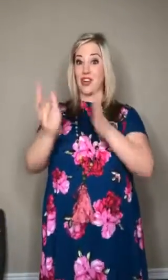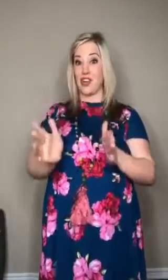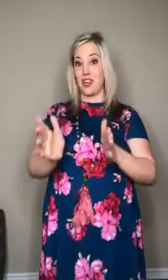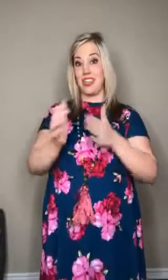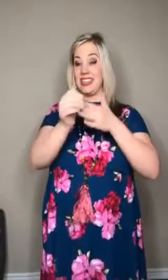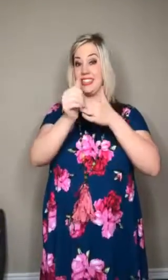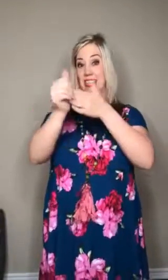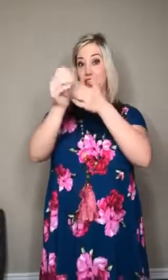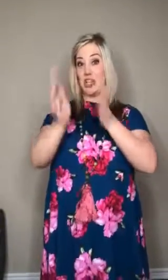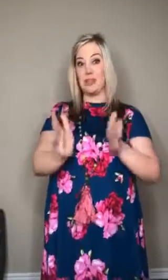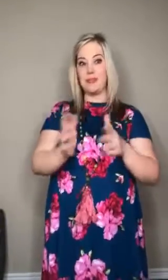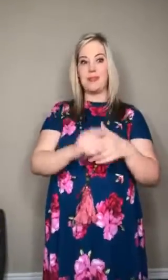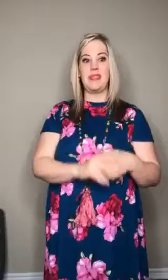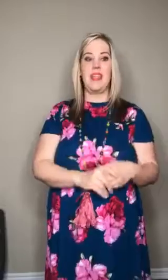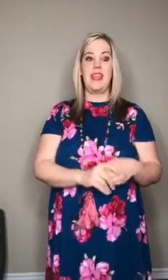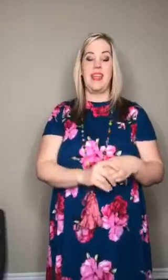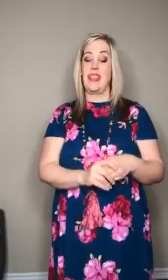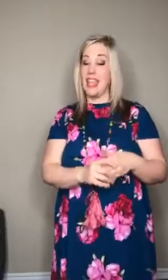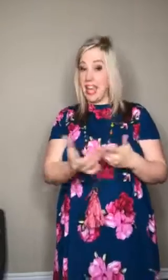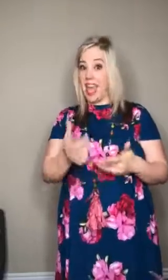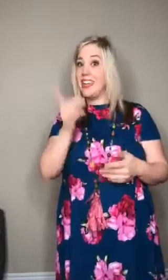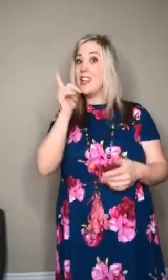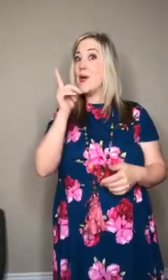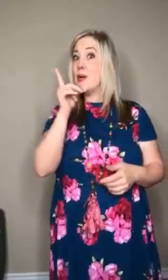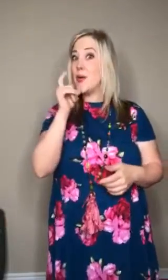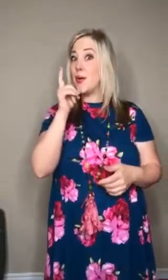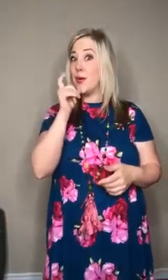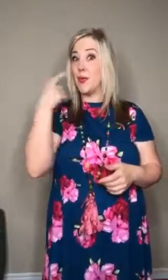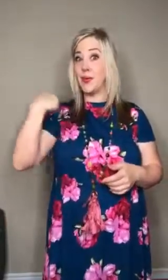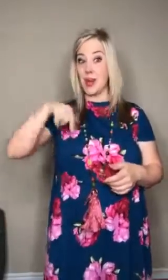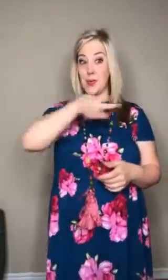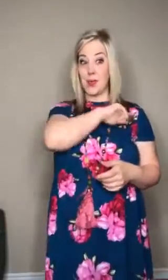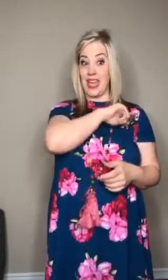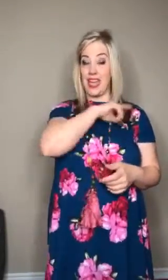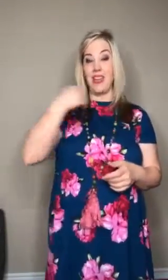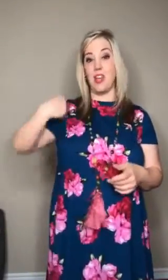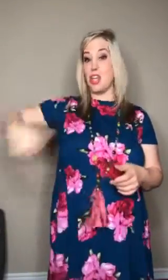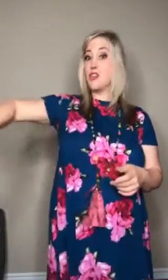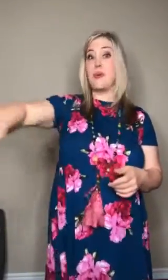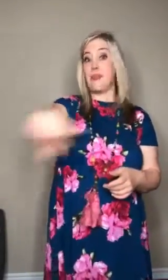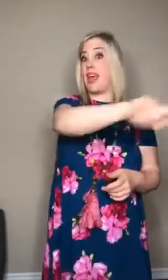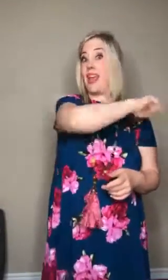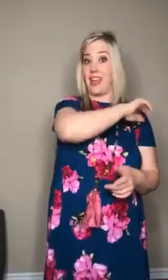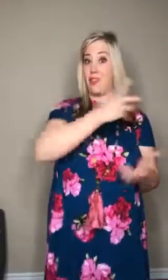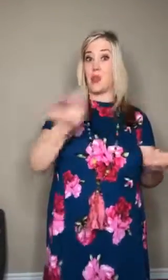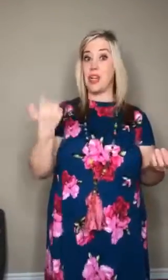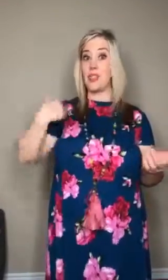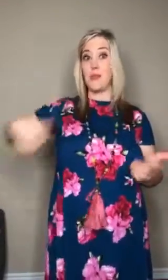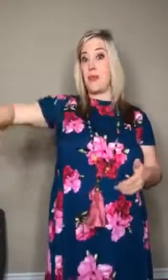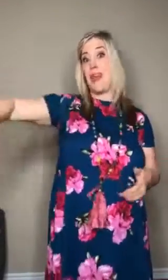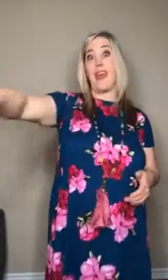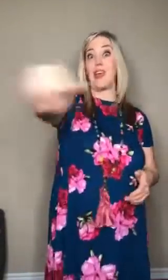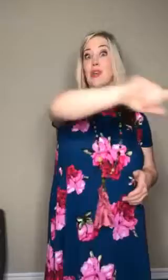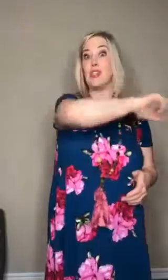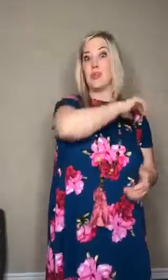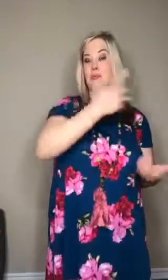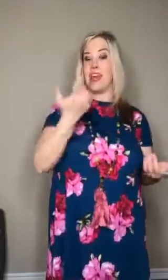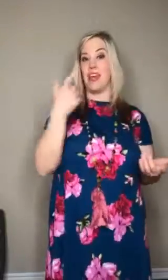leader, leader. And then again, who are we? And you can do it big. If you want to do it big, you can do it big,